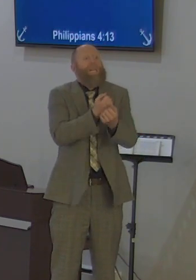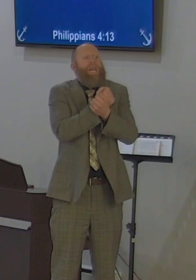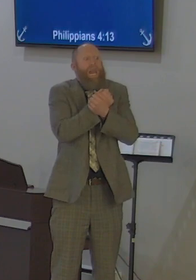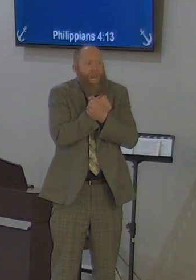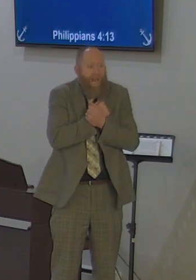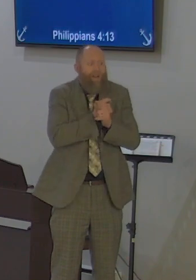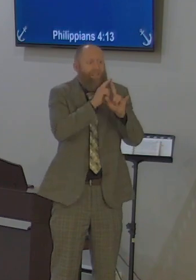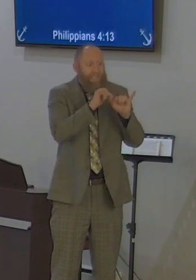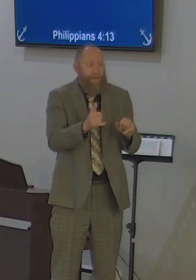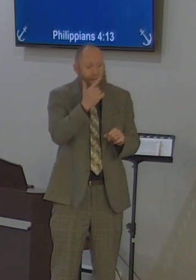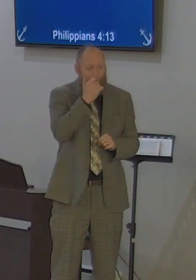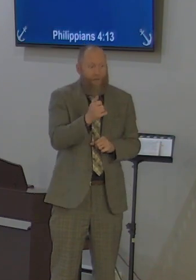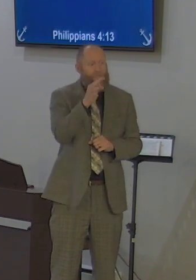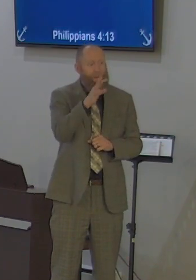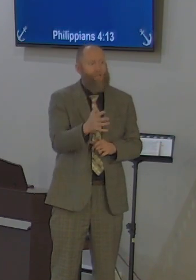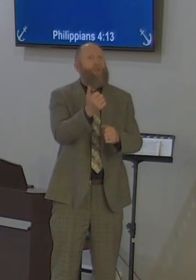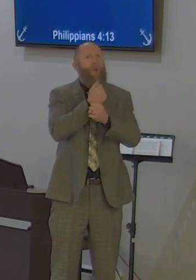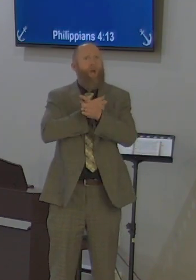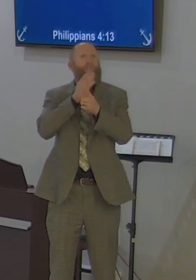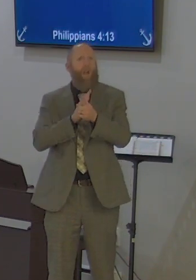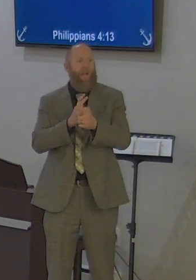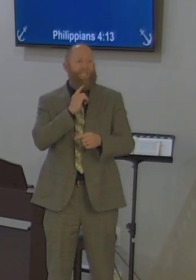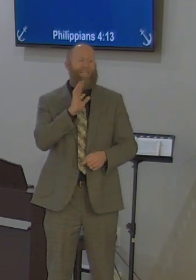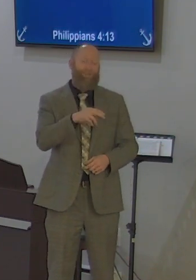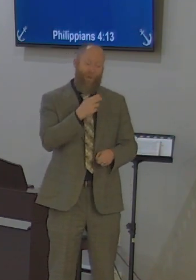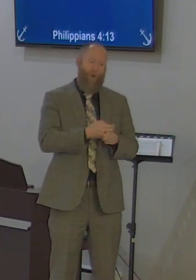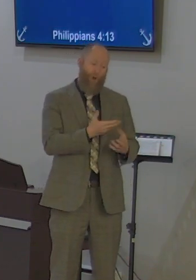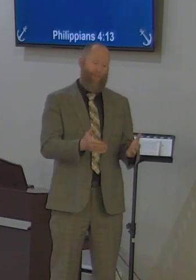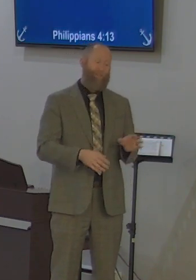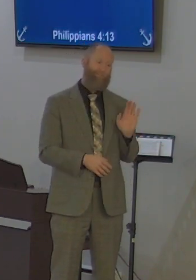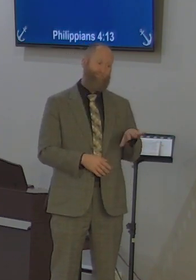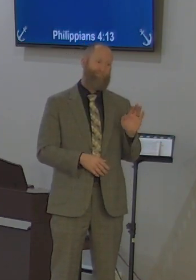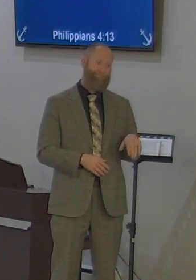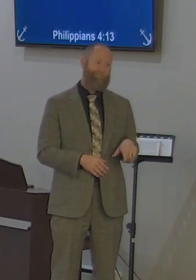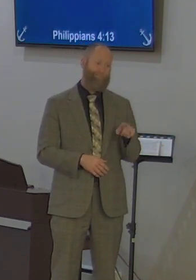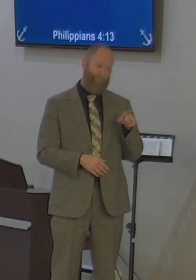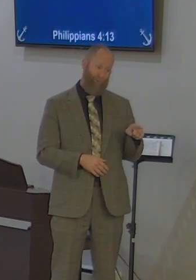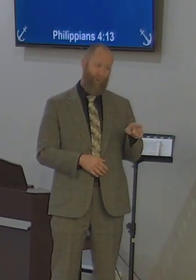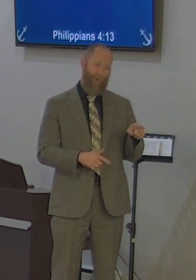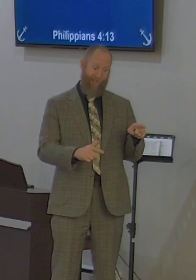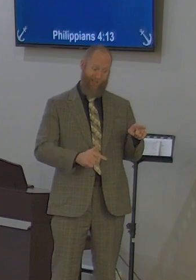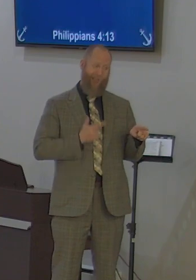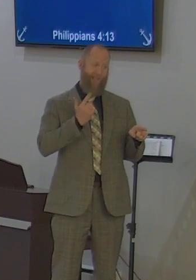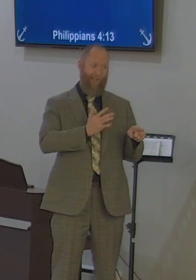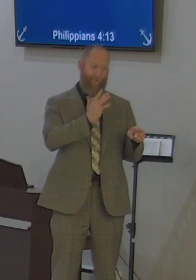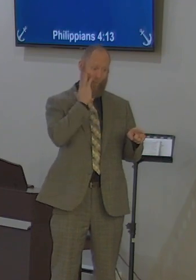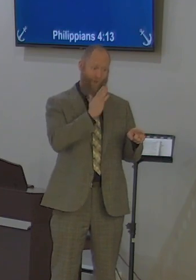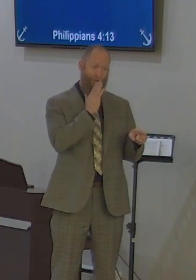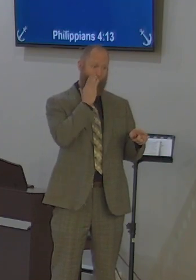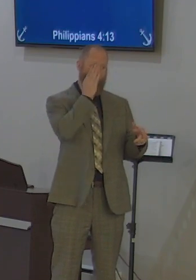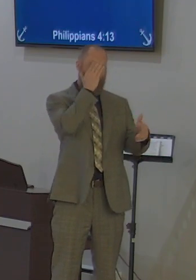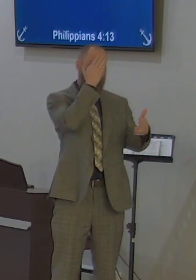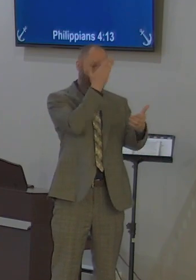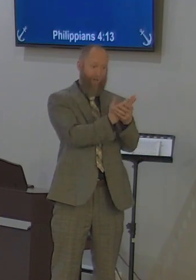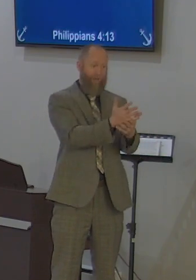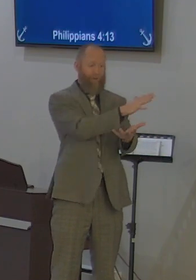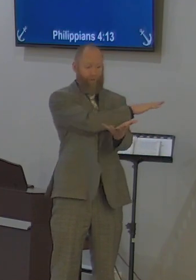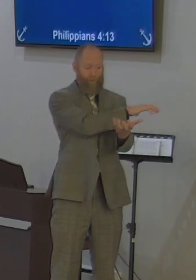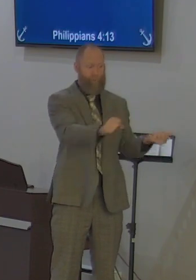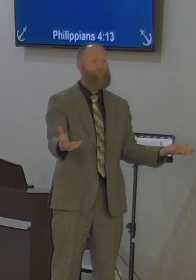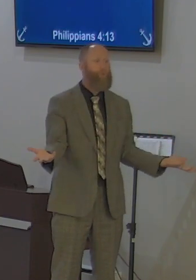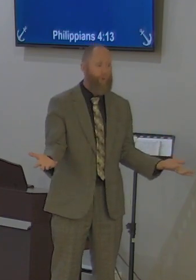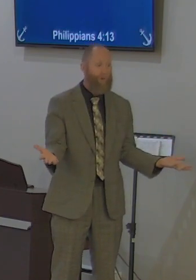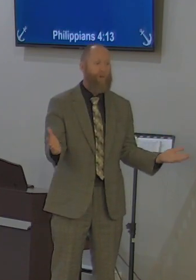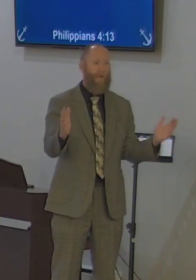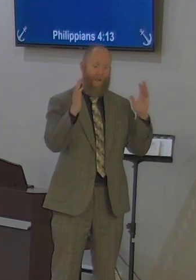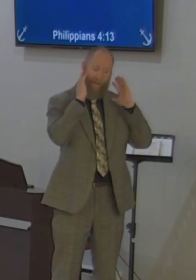he loves God, be willing to say the hard things to me, like, the road you're on is leading to destruction. I'll help you get off it if